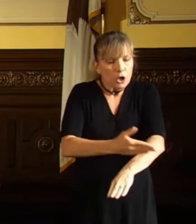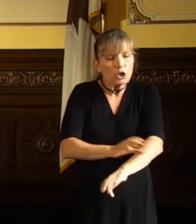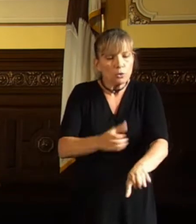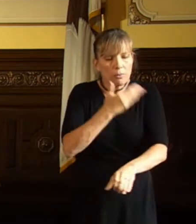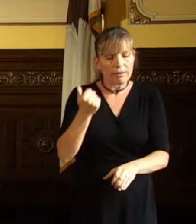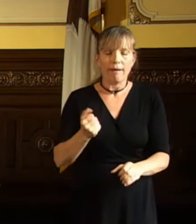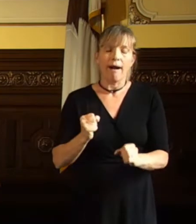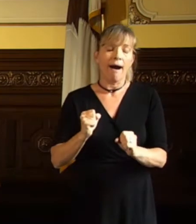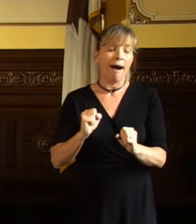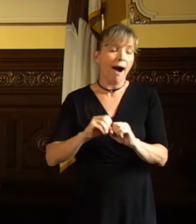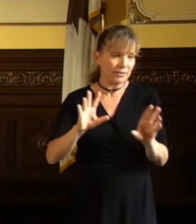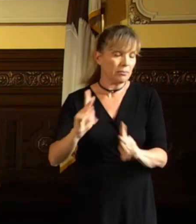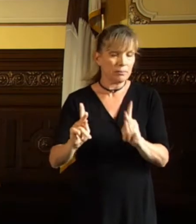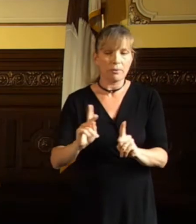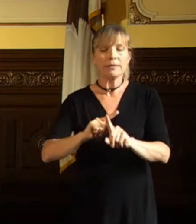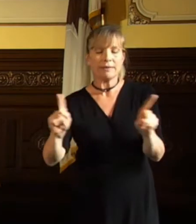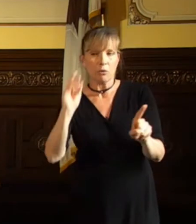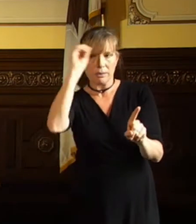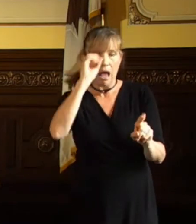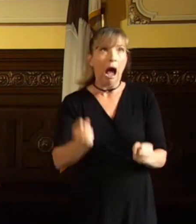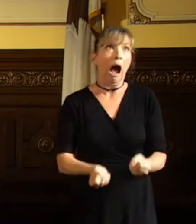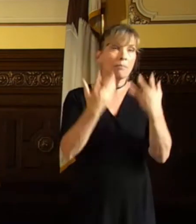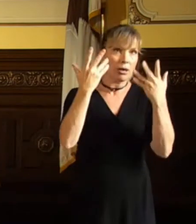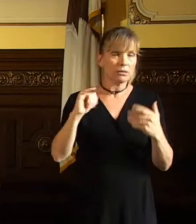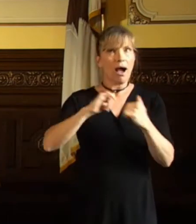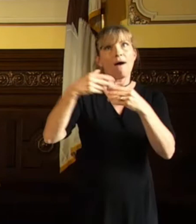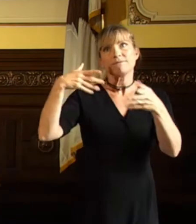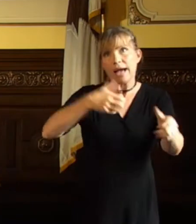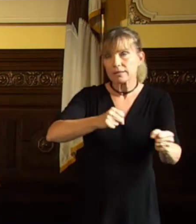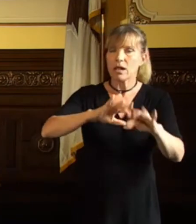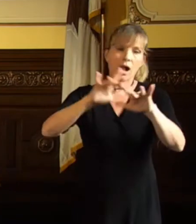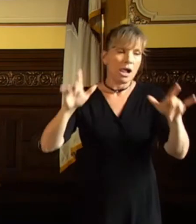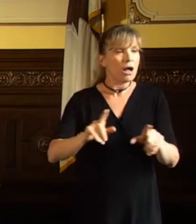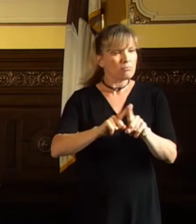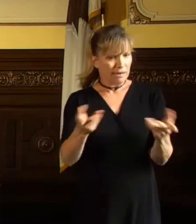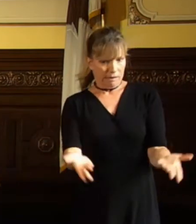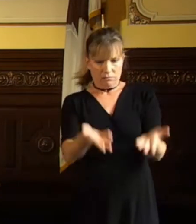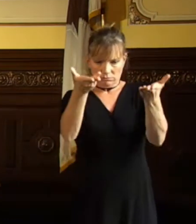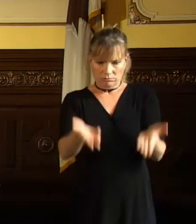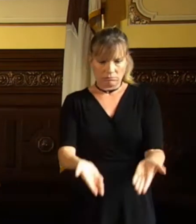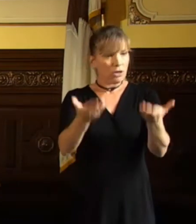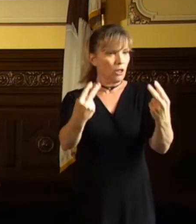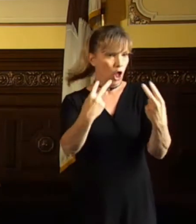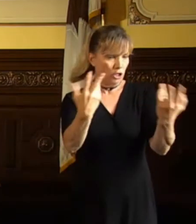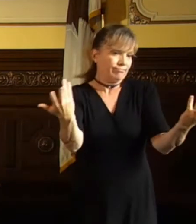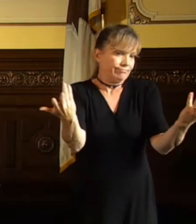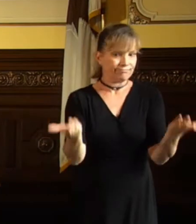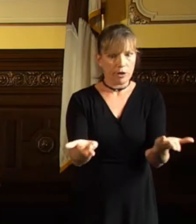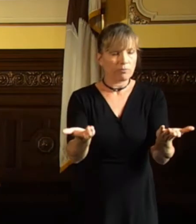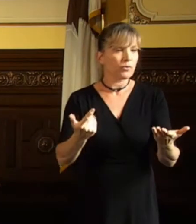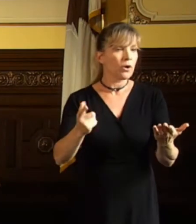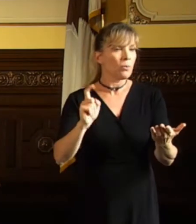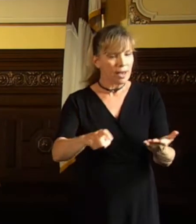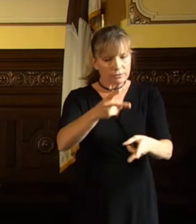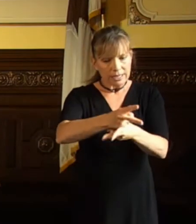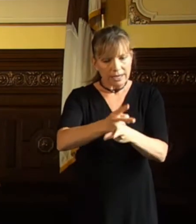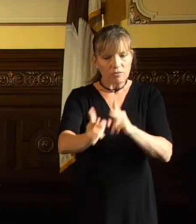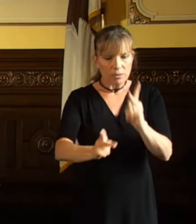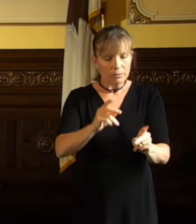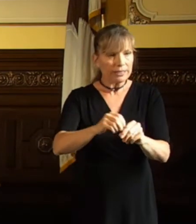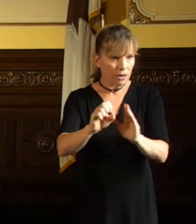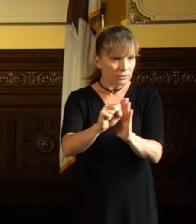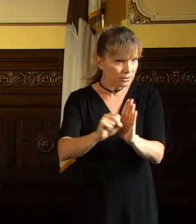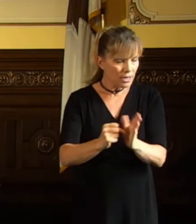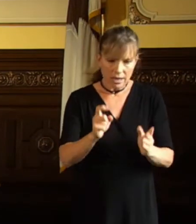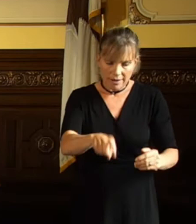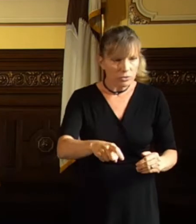different opinion about how much you should do, how fast, and so on. But here we are. Look, here we are. We have to take care of people in our